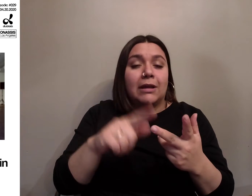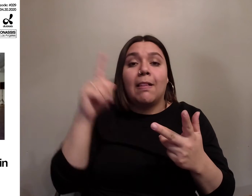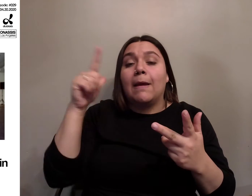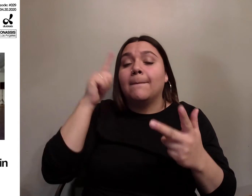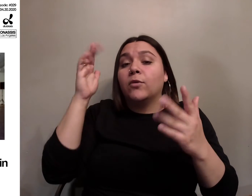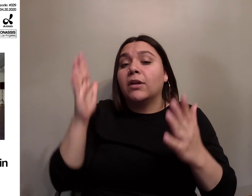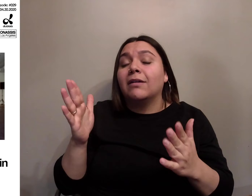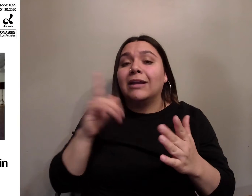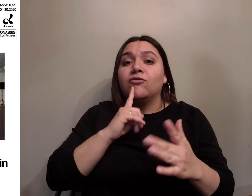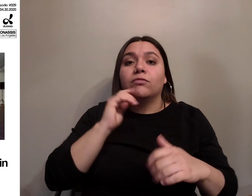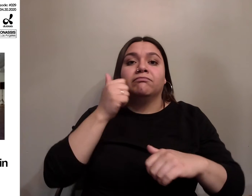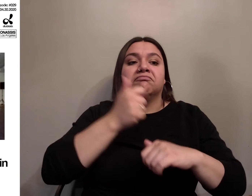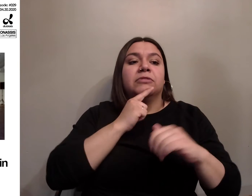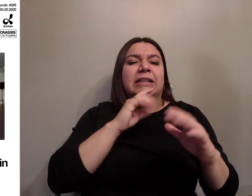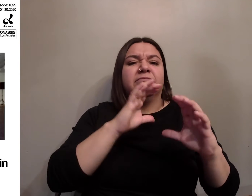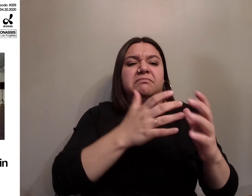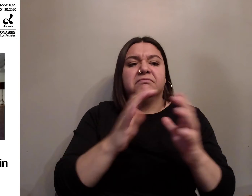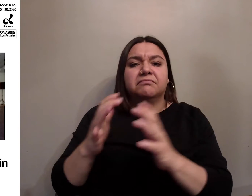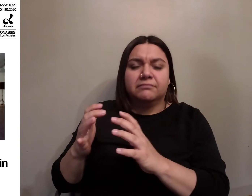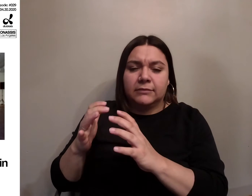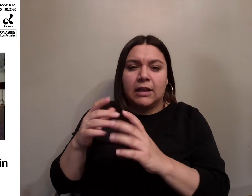curatorial agenda.